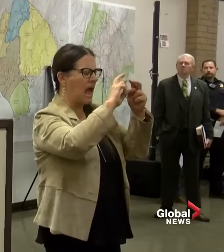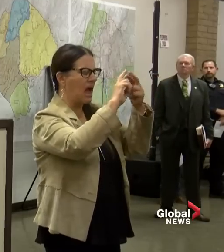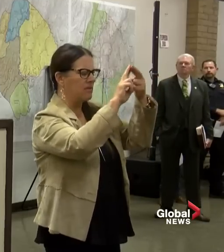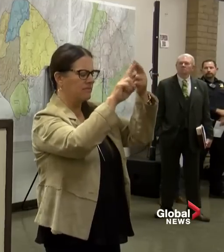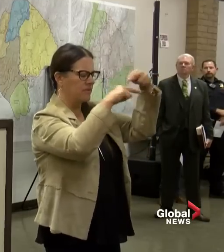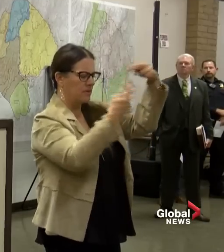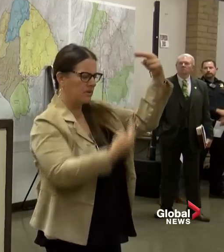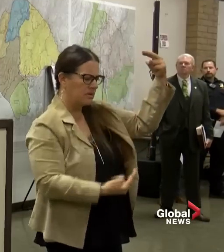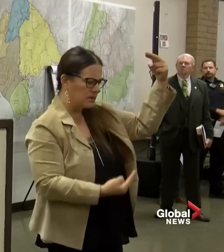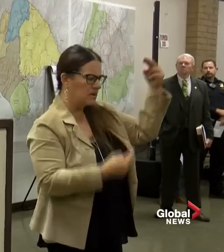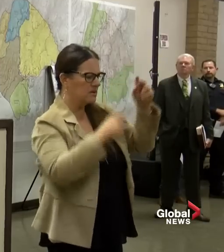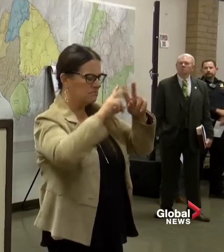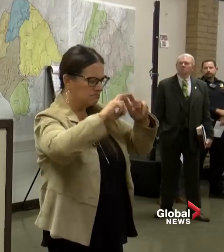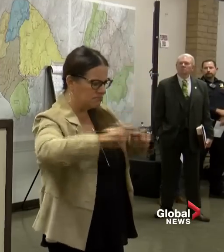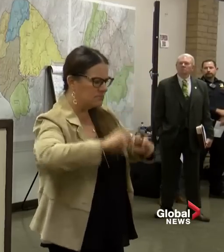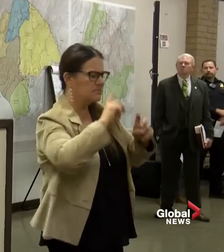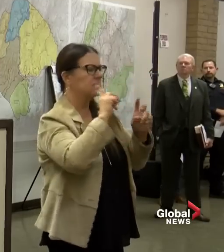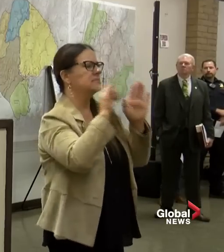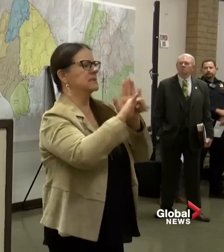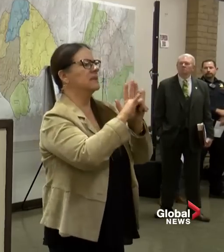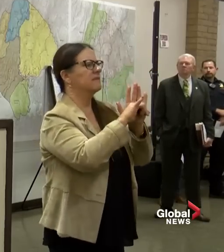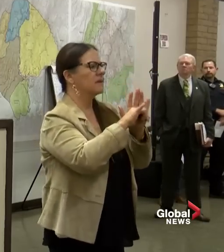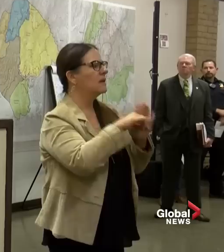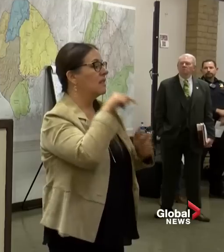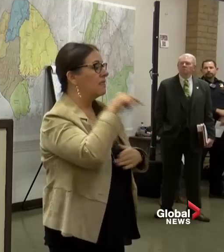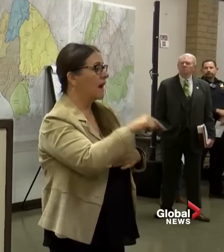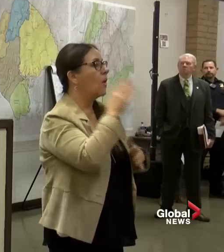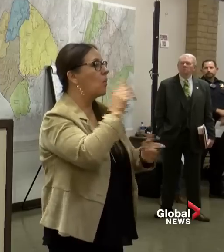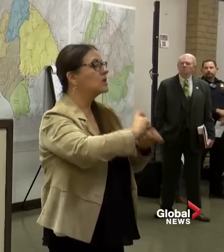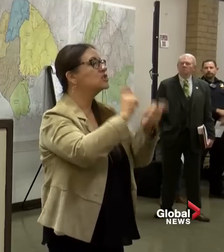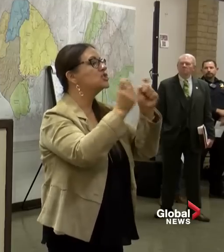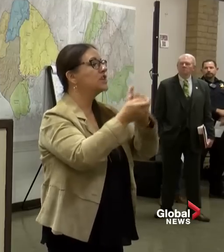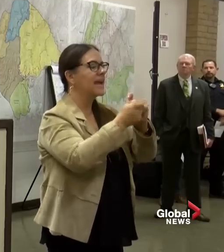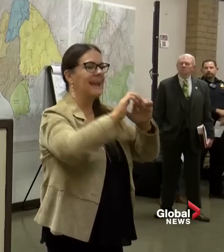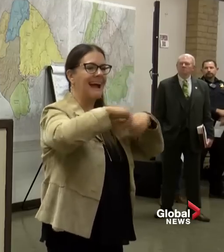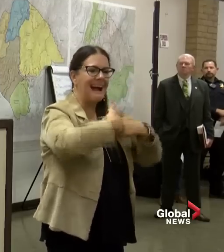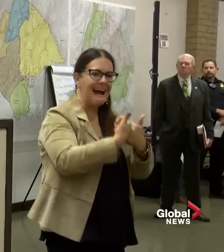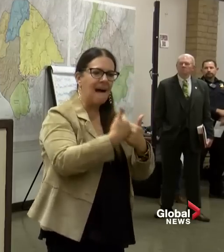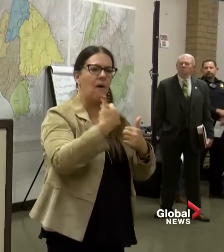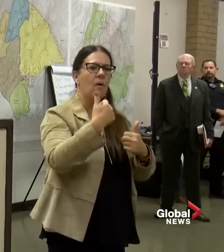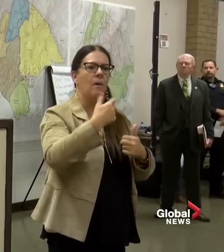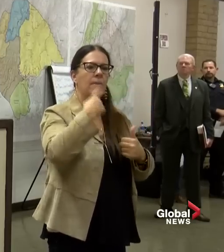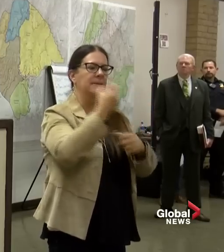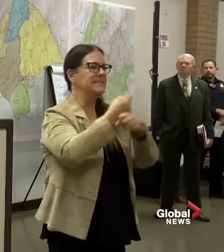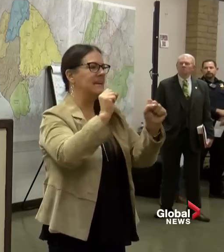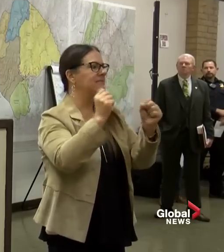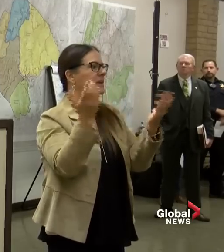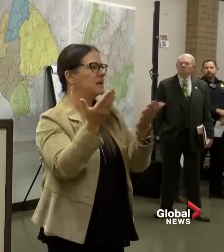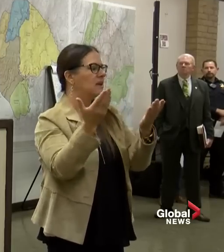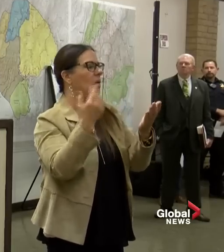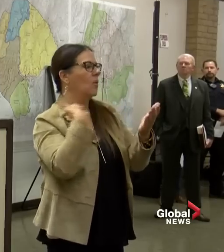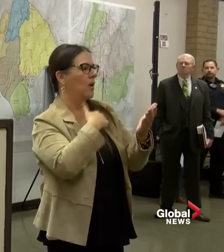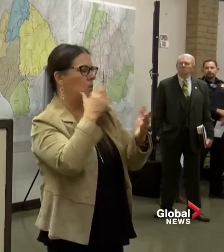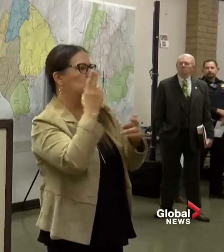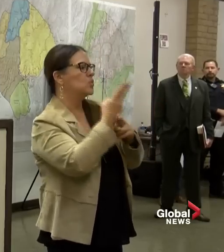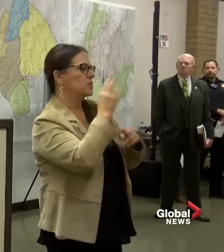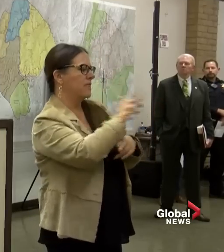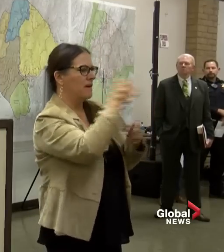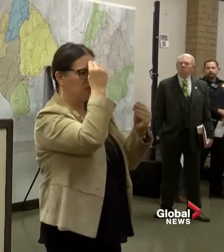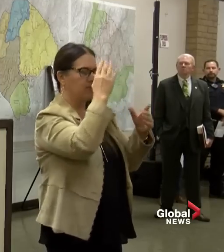is disruptive technology that will absolutely change the way public safety uses DNA in the future.